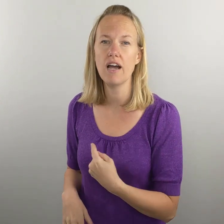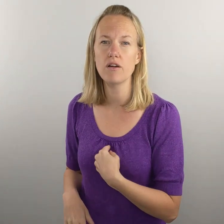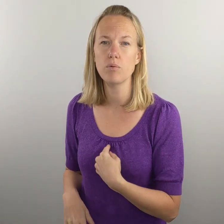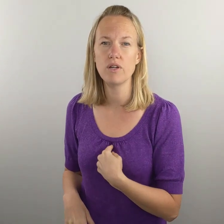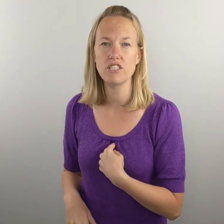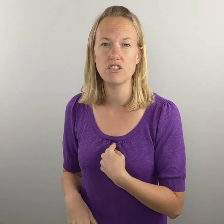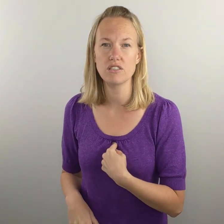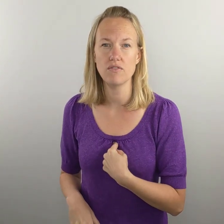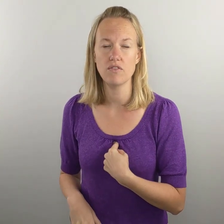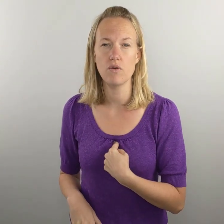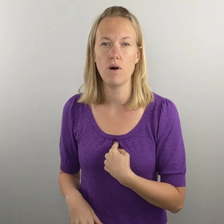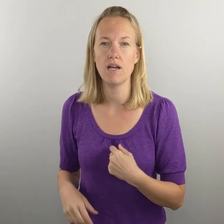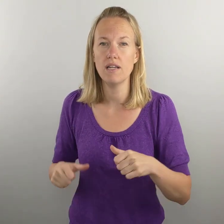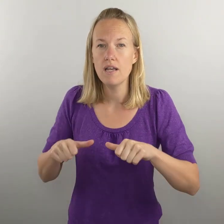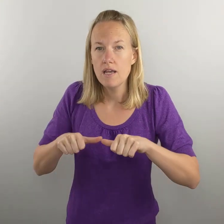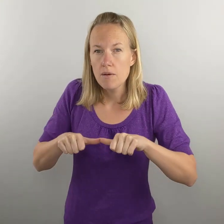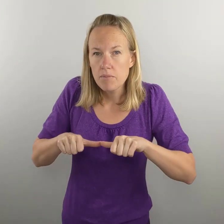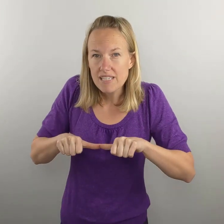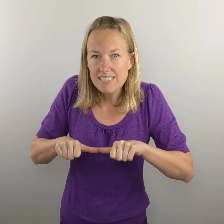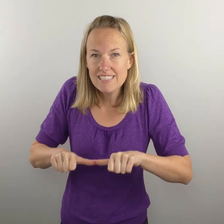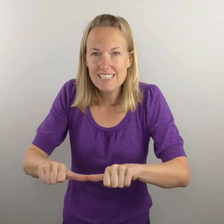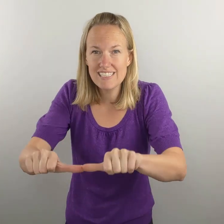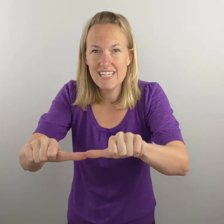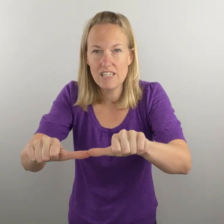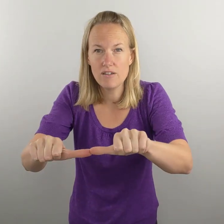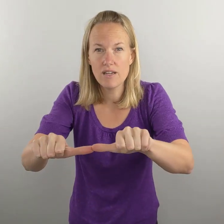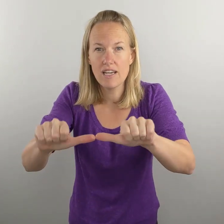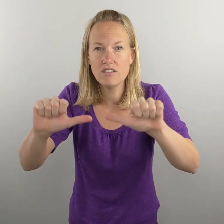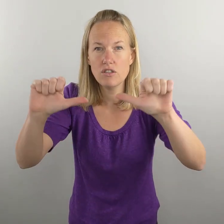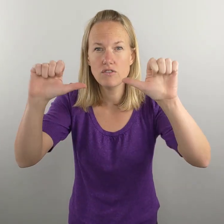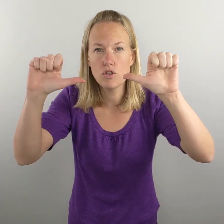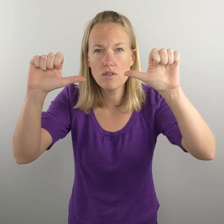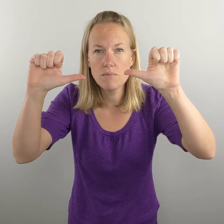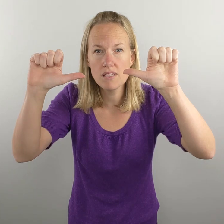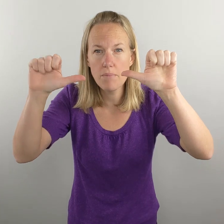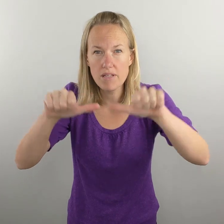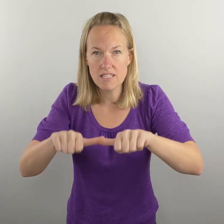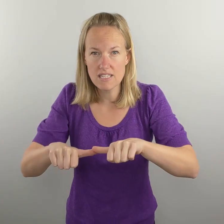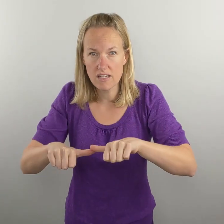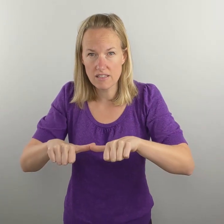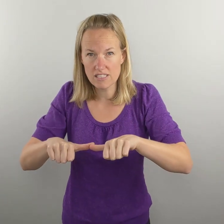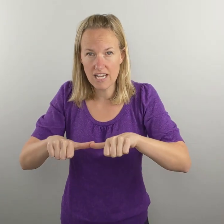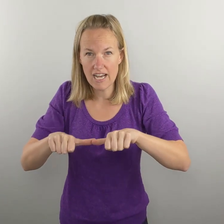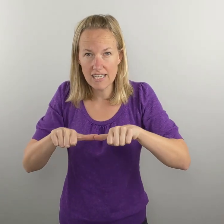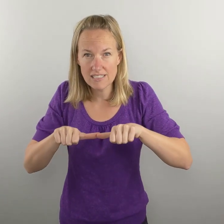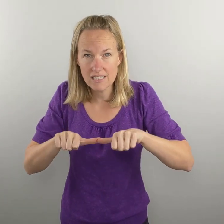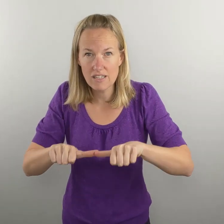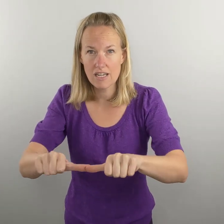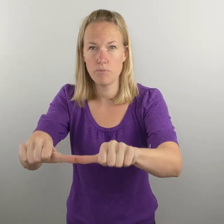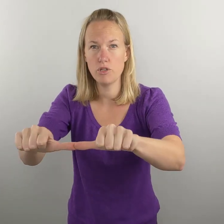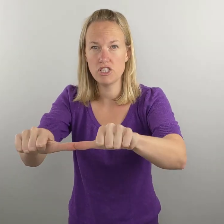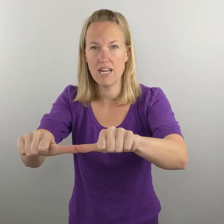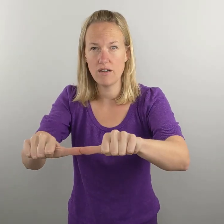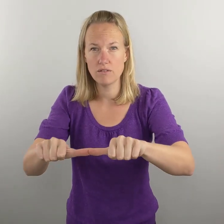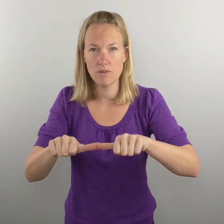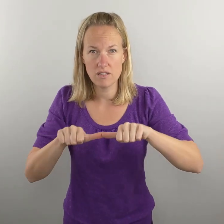or point to yourself if you want, but this is continue. Okay, so you have 2 thumbs up on their sides, and you kind of push it out with your